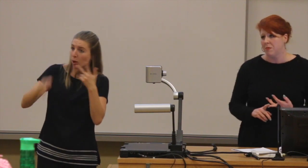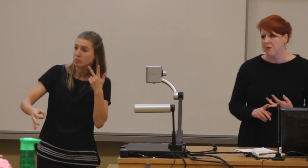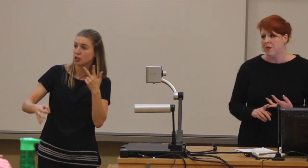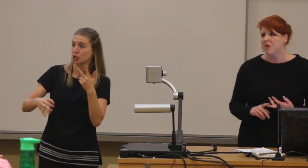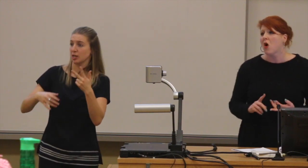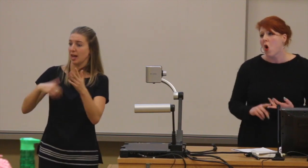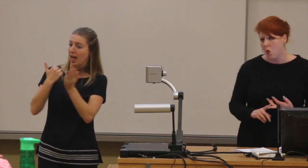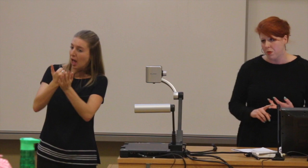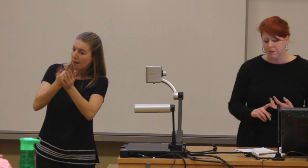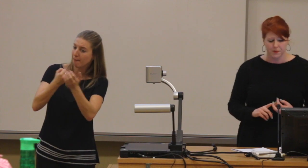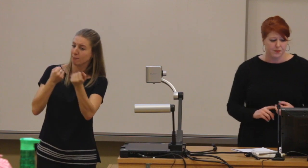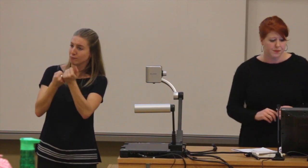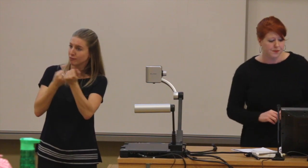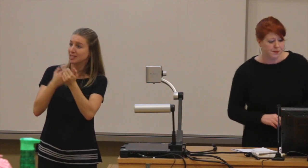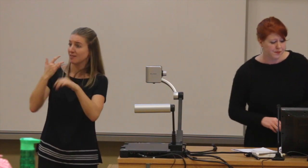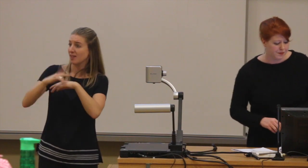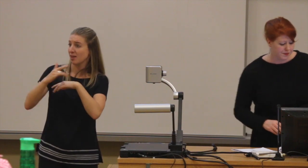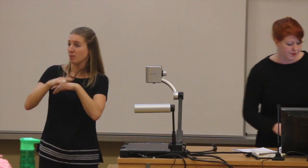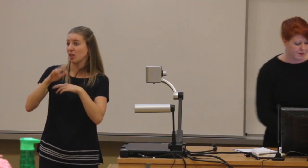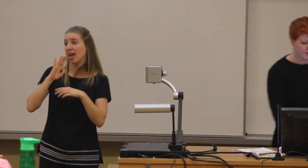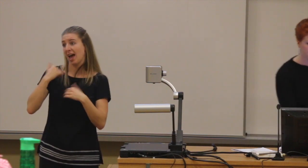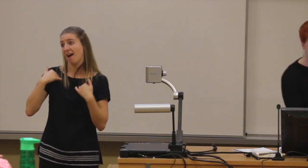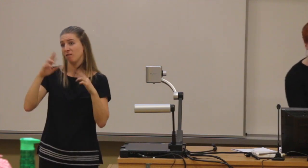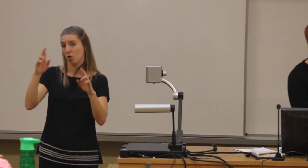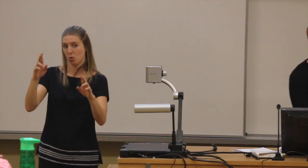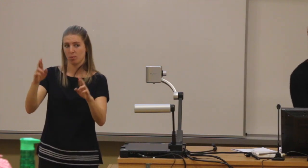absolutely available. There's hope.